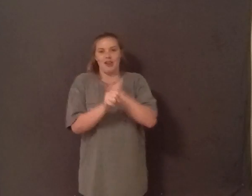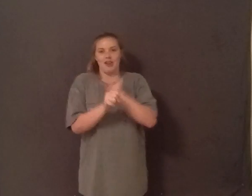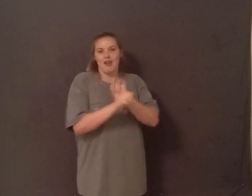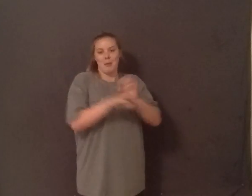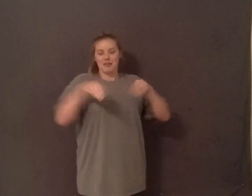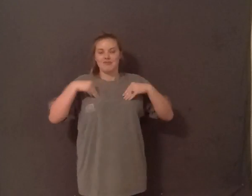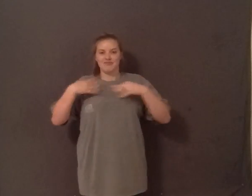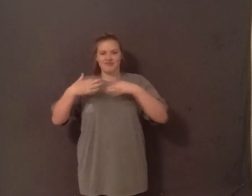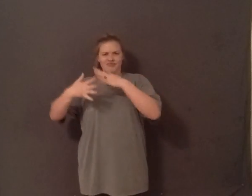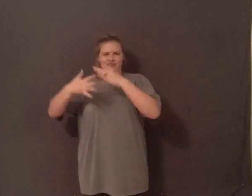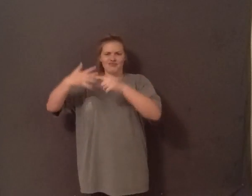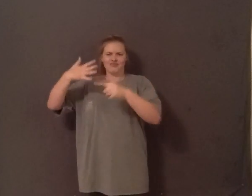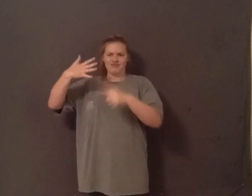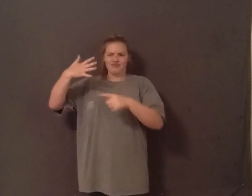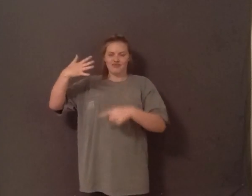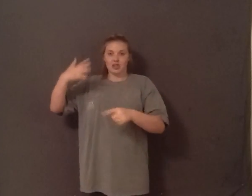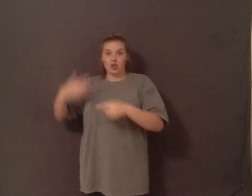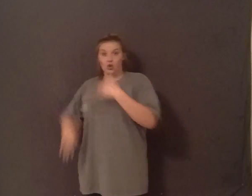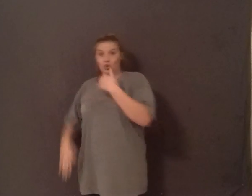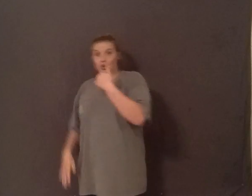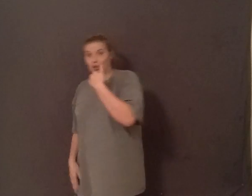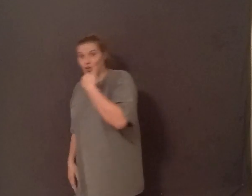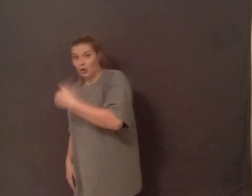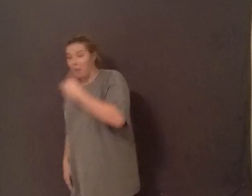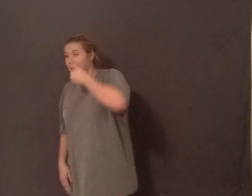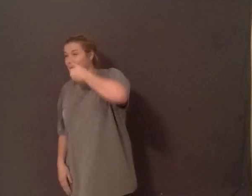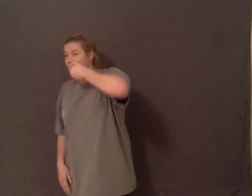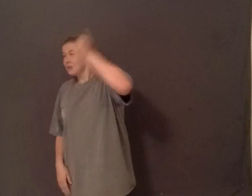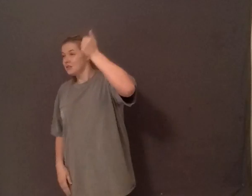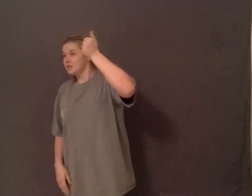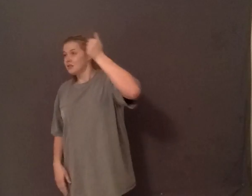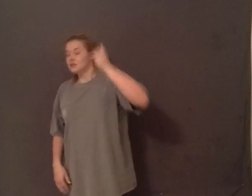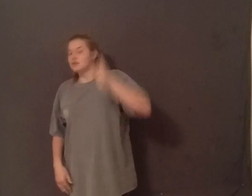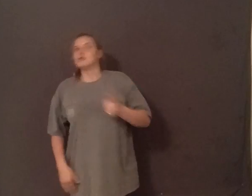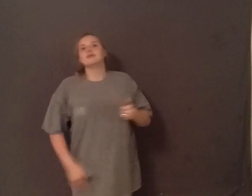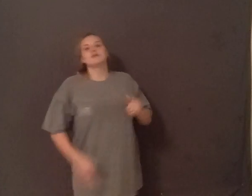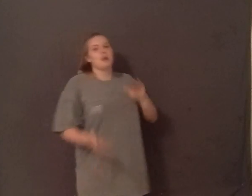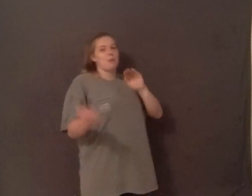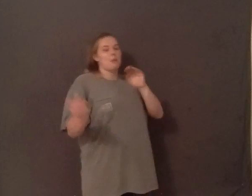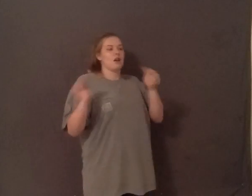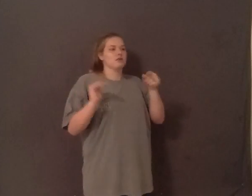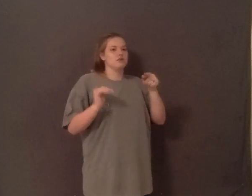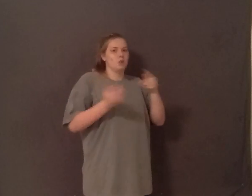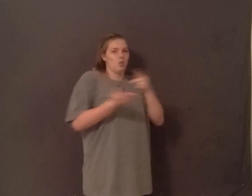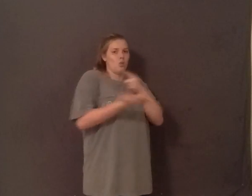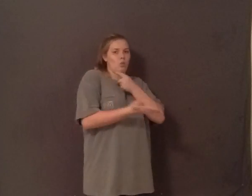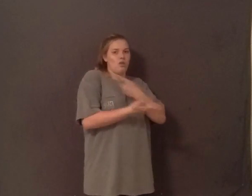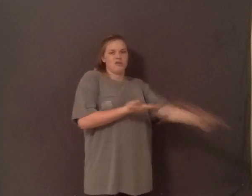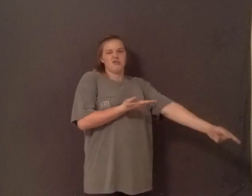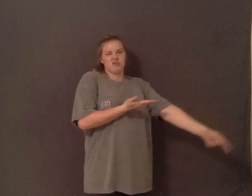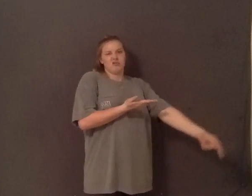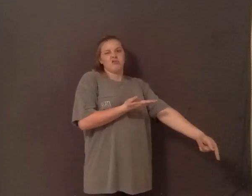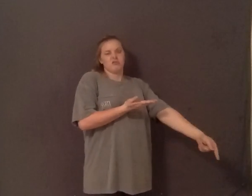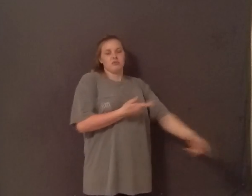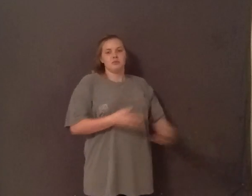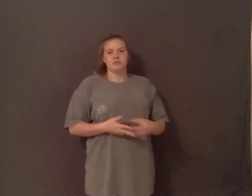Because when you figure out what outcome you think would be best, then what you're doing is you're seeing that any other outcome